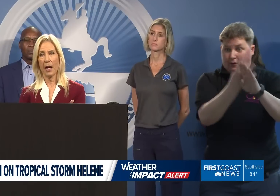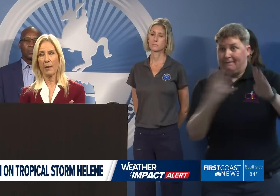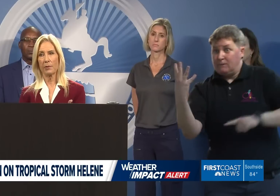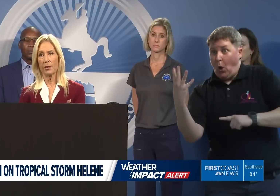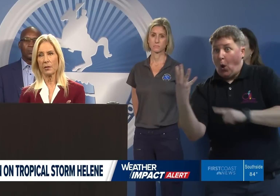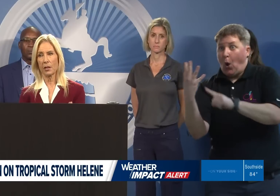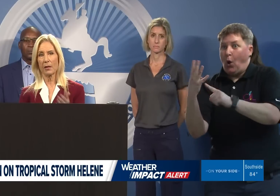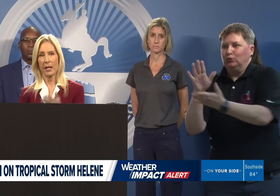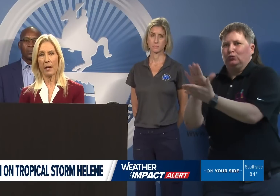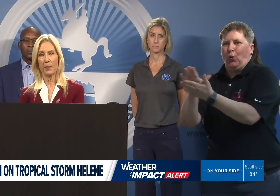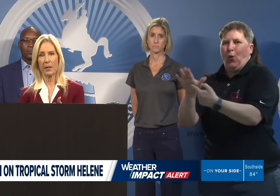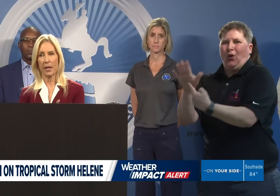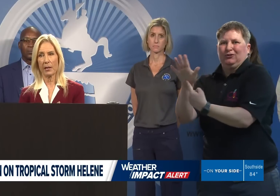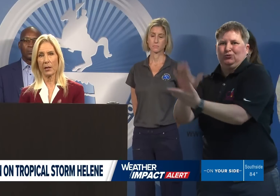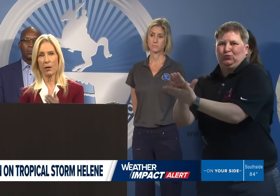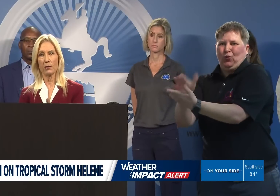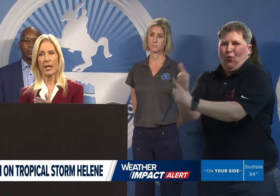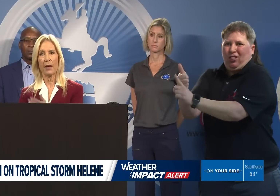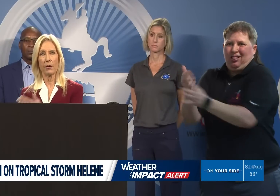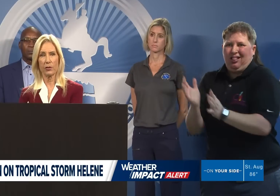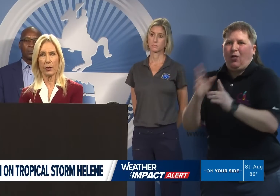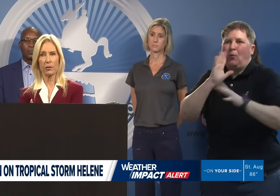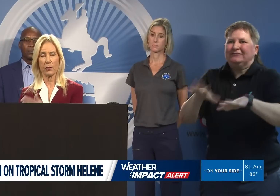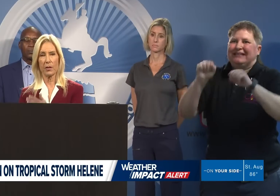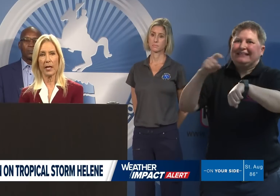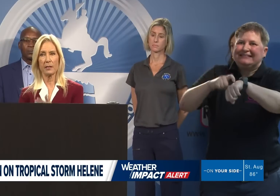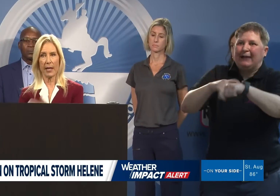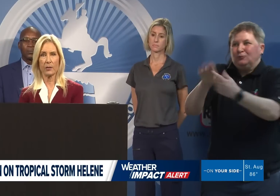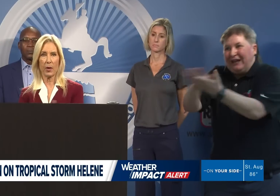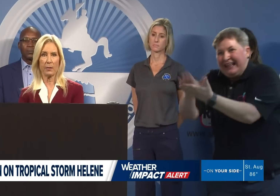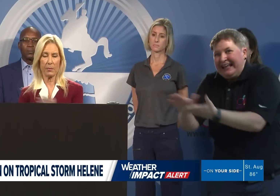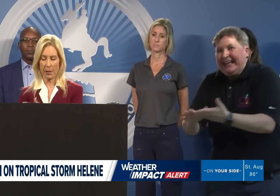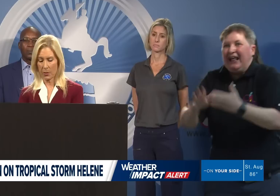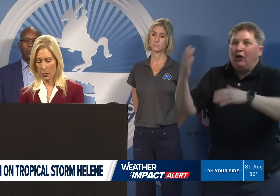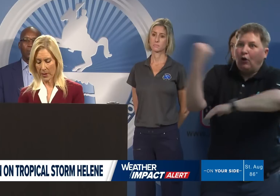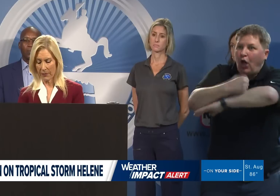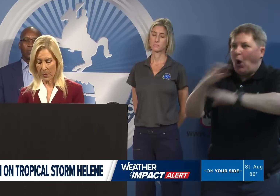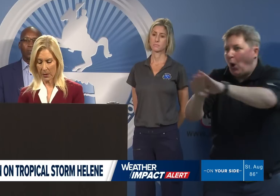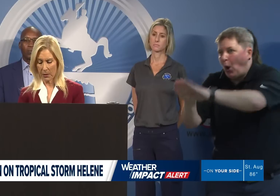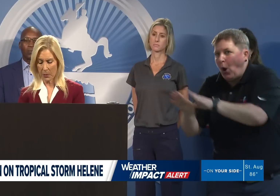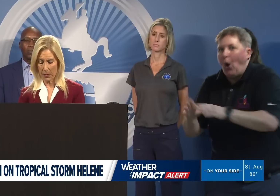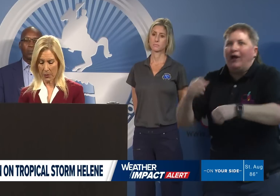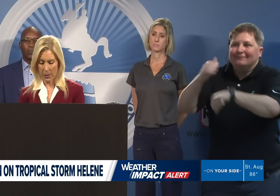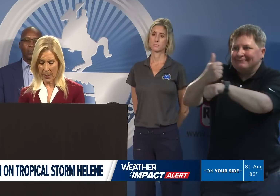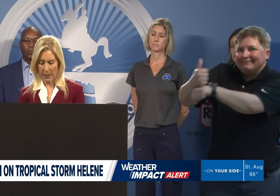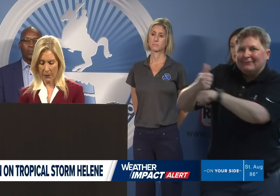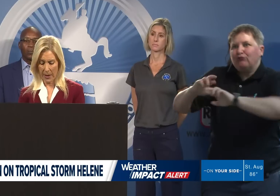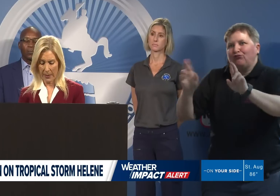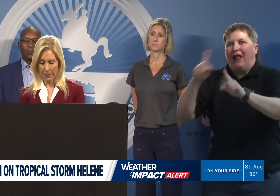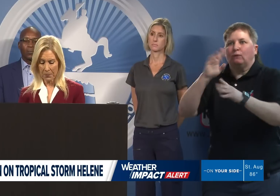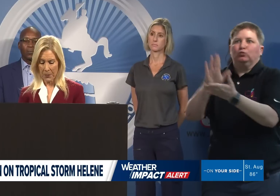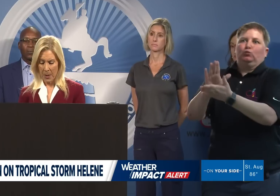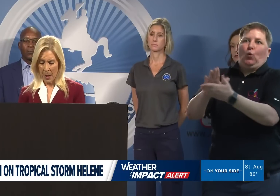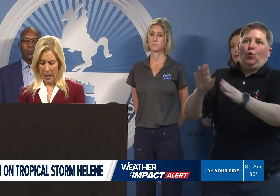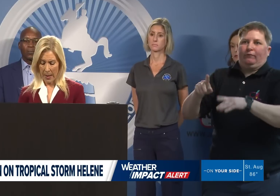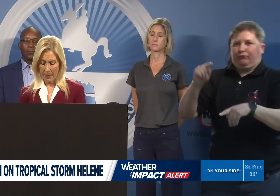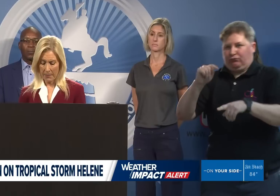them time to clean up and to close down those shelters. That's why the schools have to be closed both Thursday and